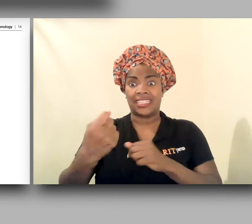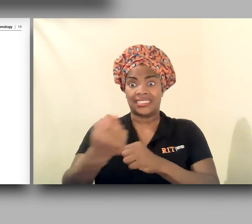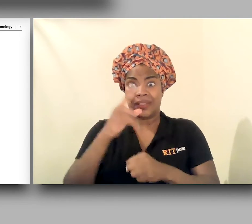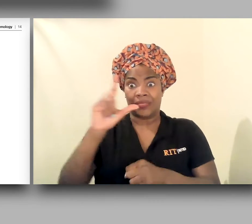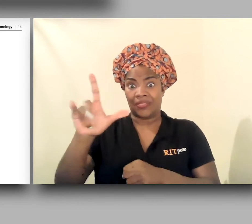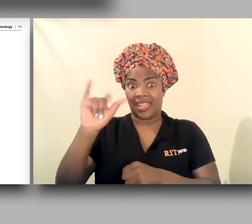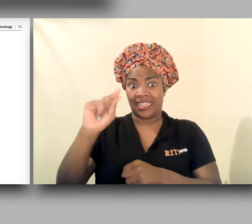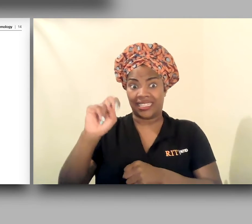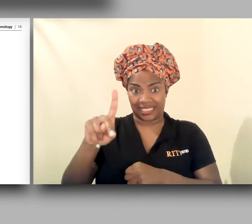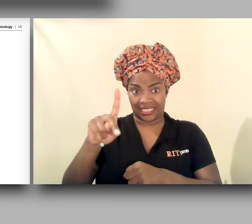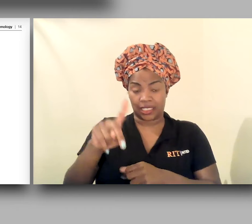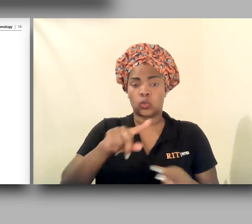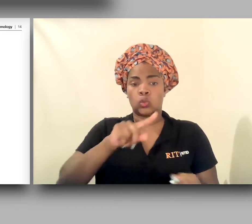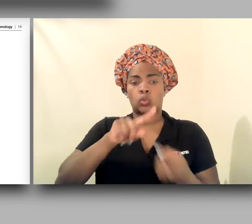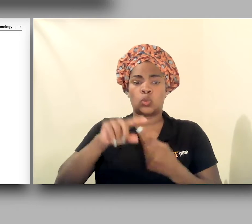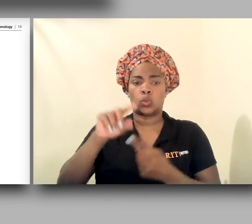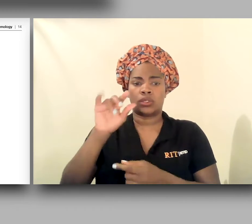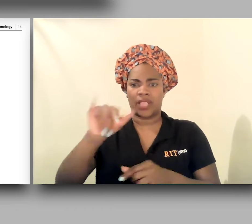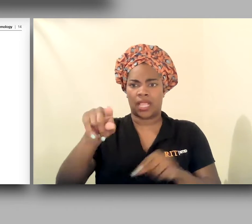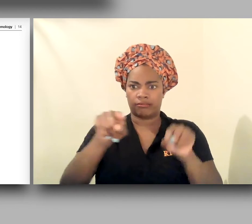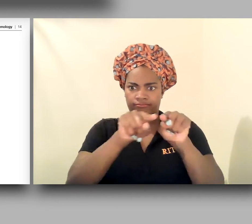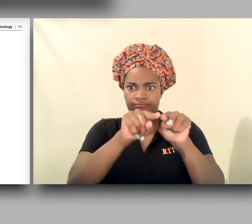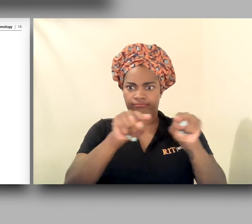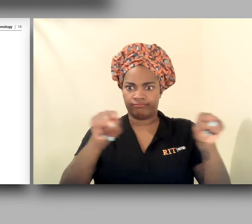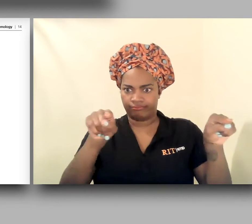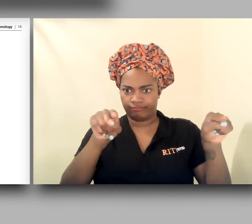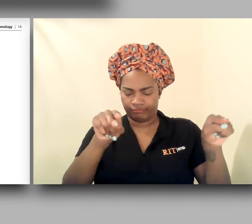the email address on the slide,